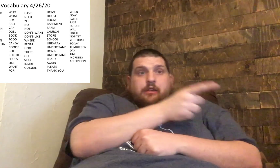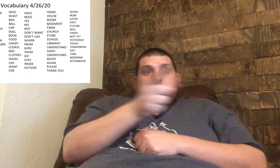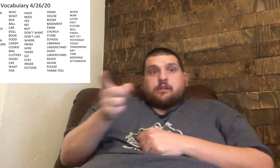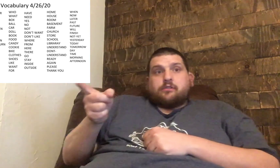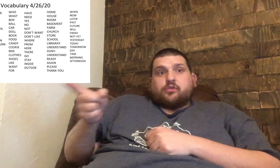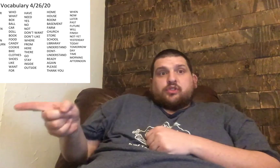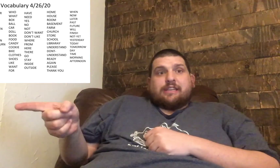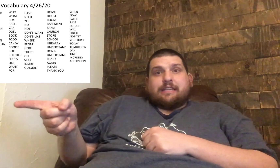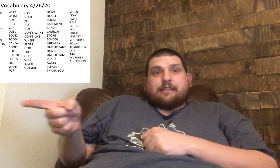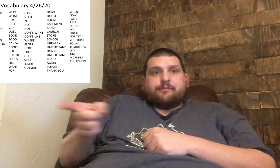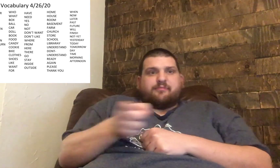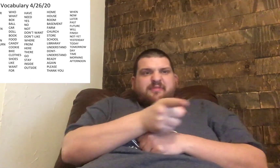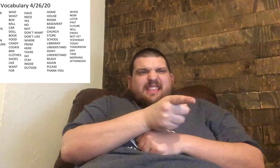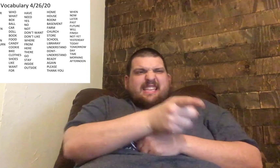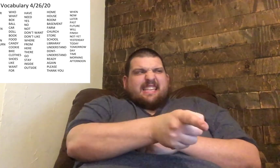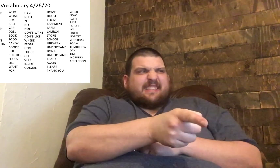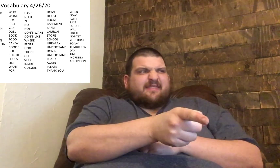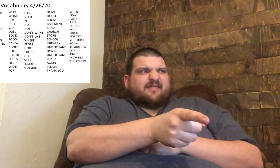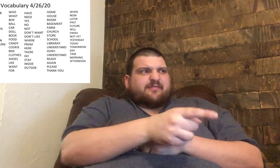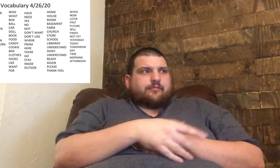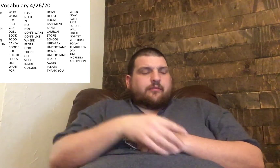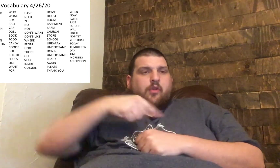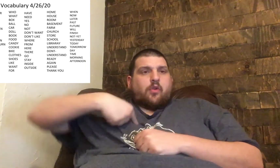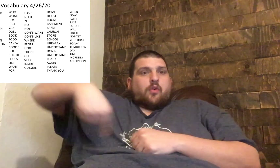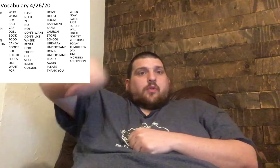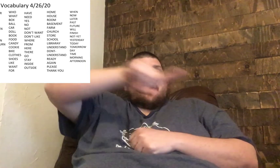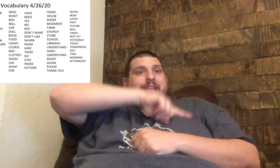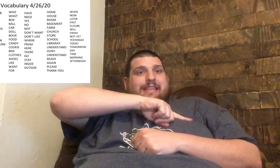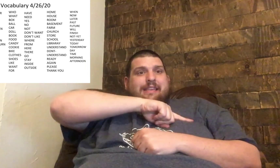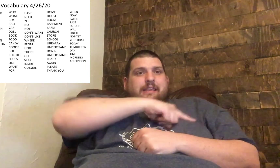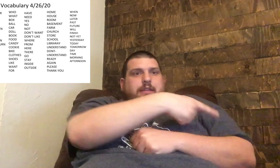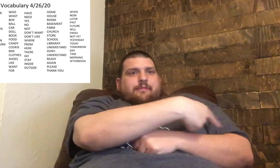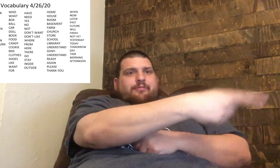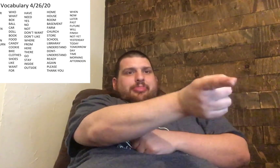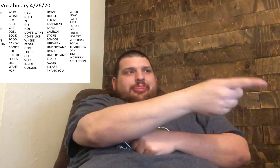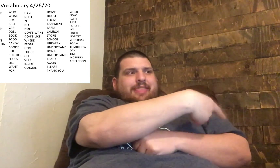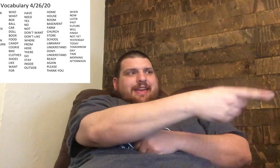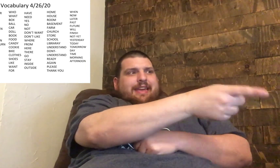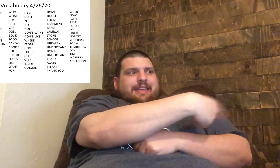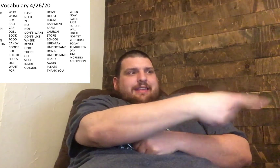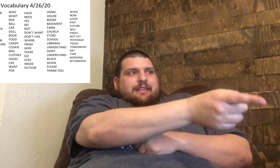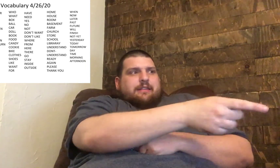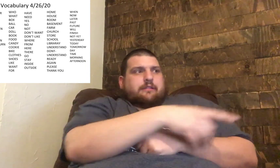he, she, it, we, they,